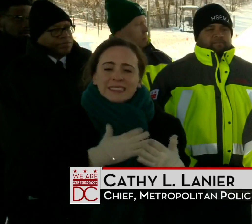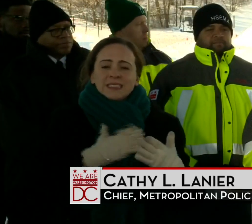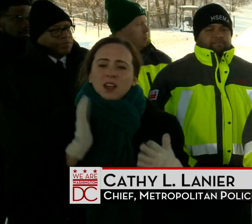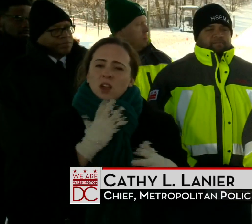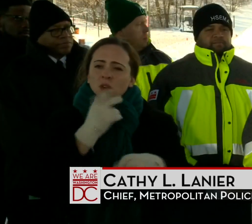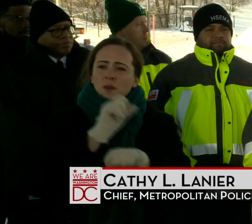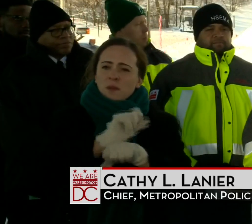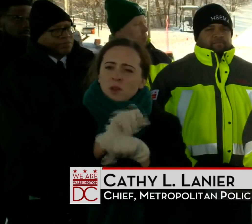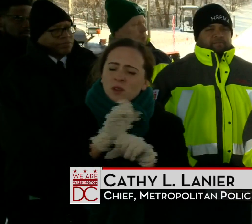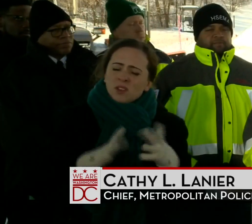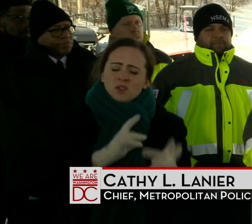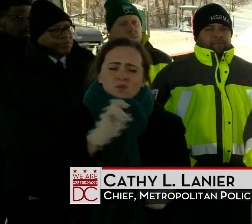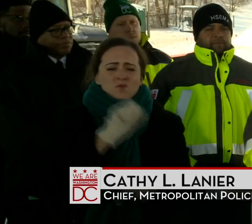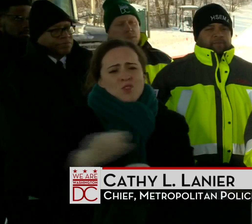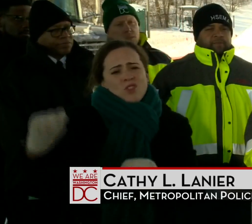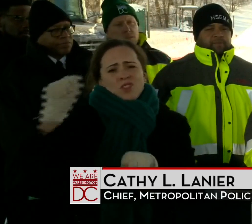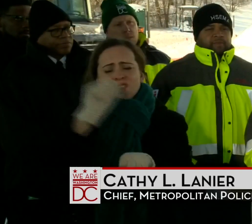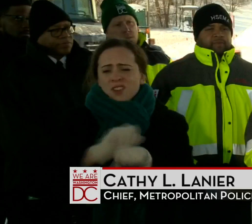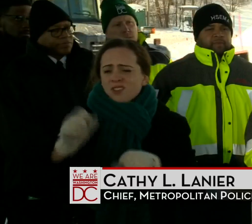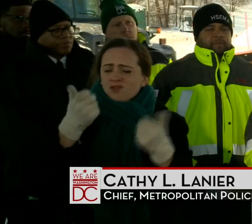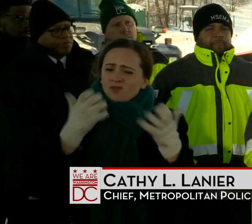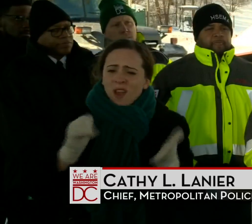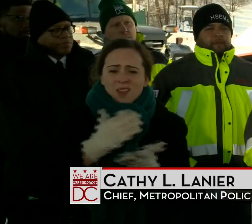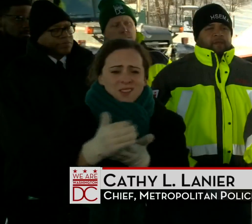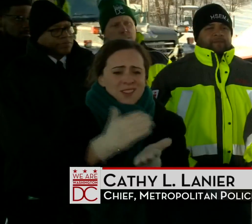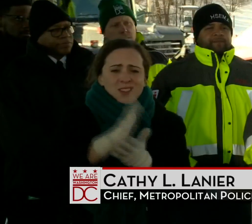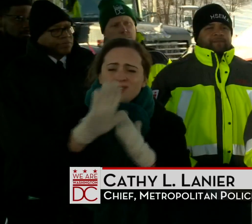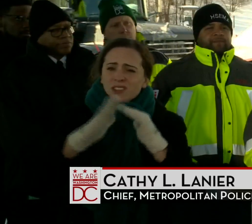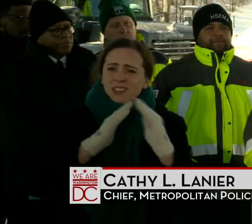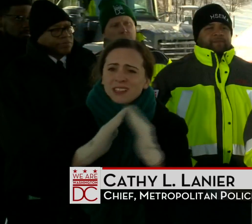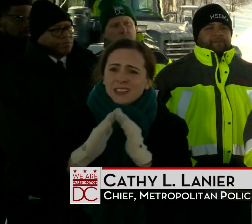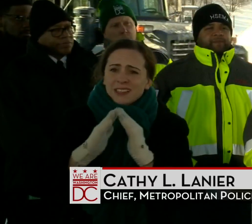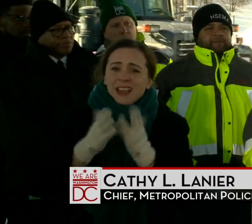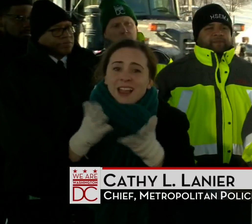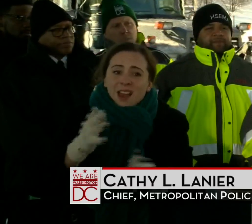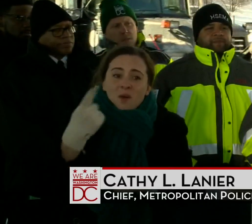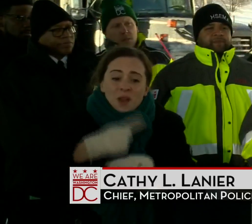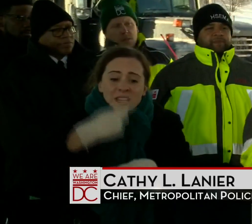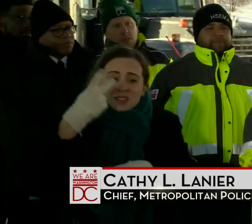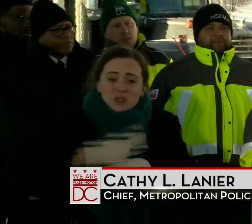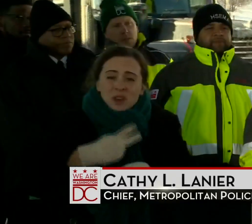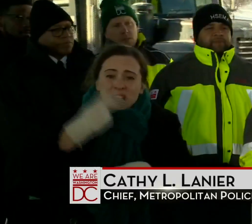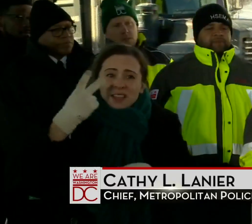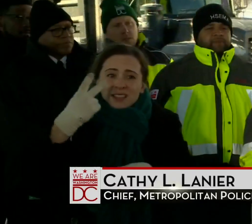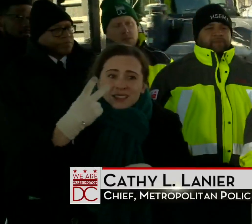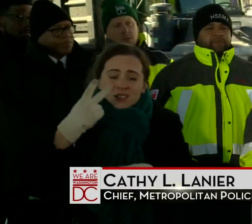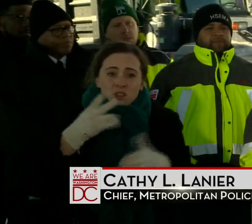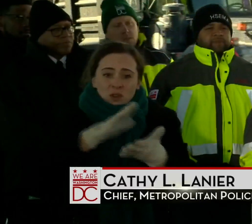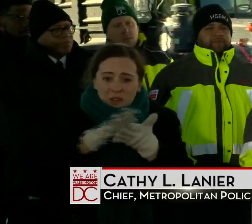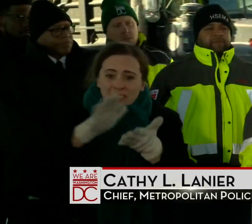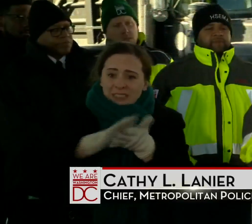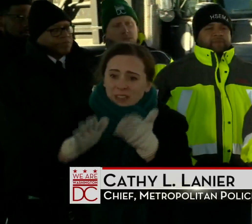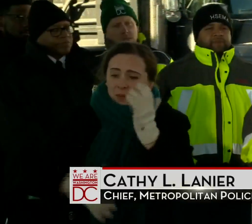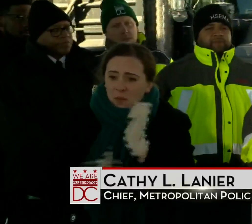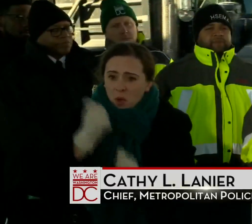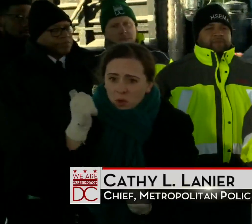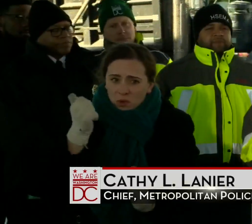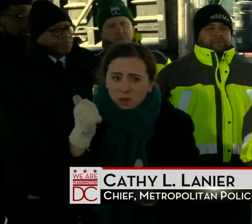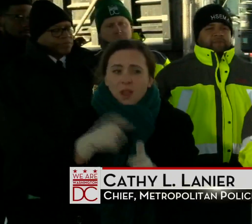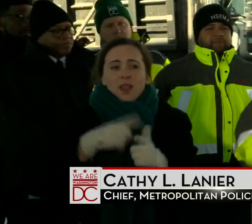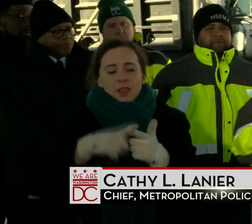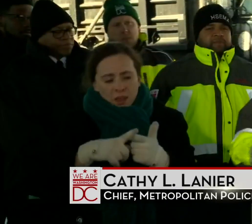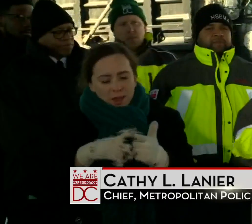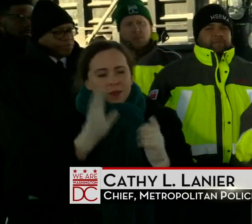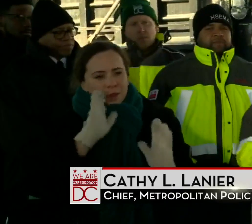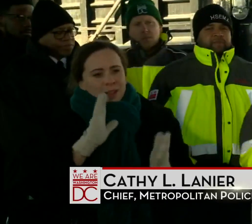that are out here trying to get this our streets clear, give them another day or 2 to get the primary clearing done, and then we can start